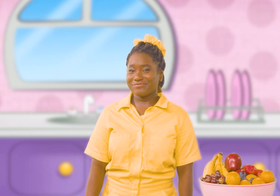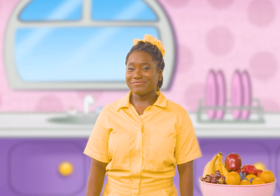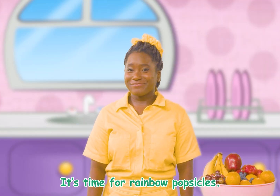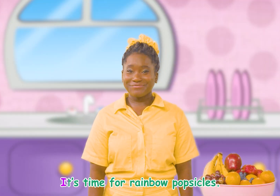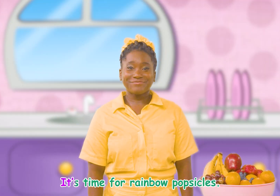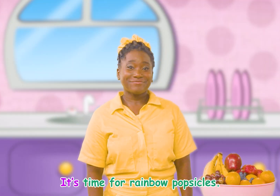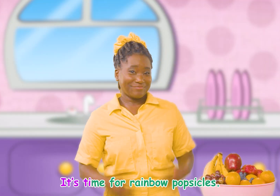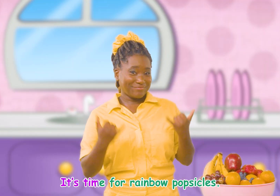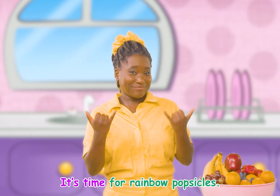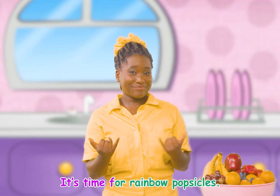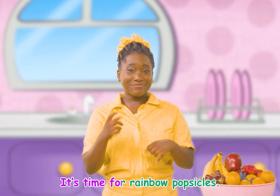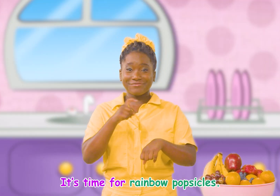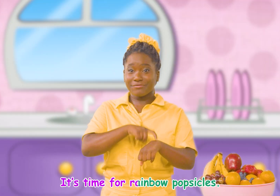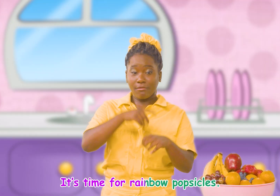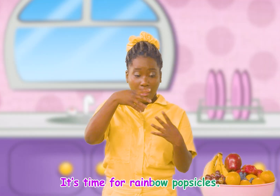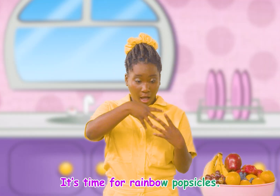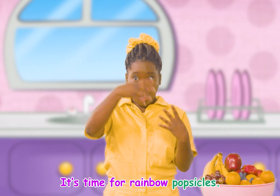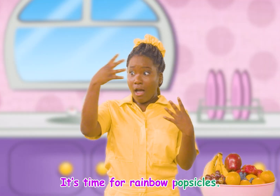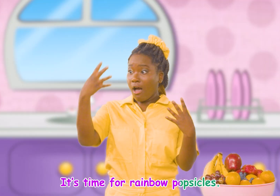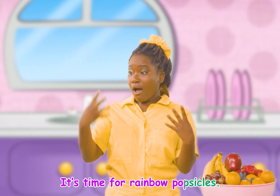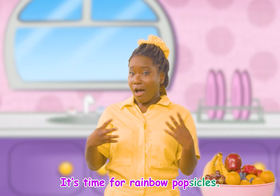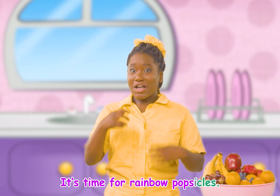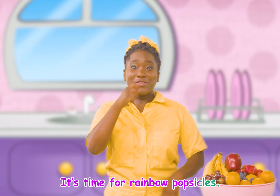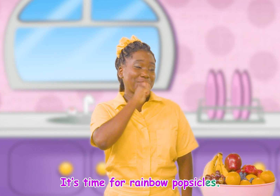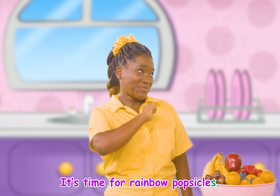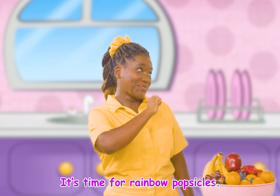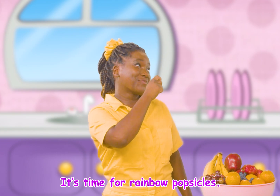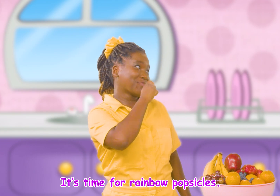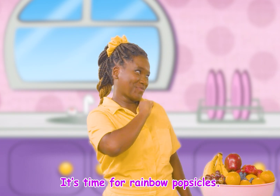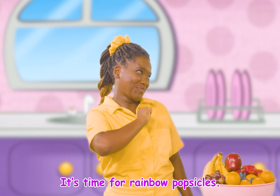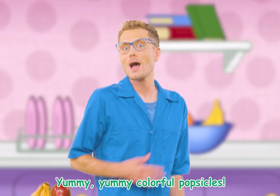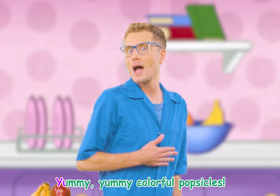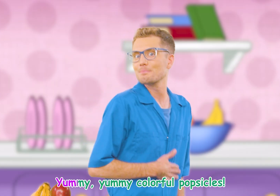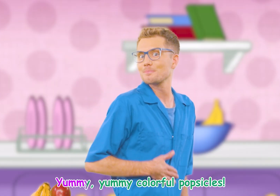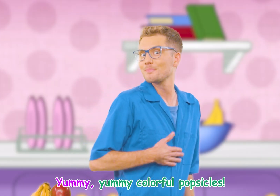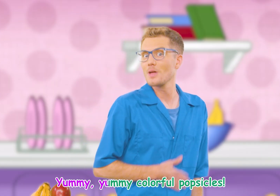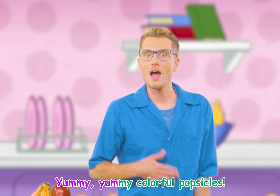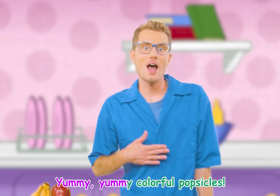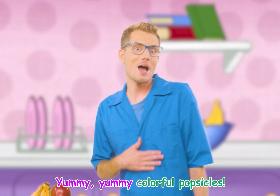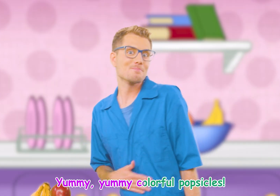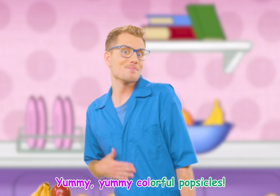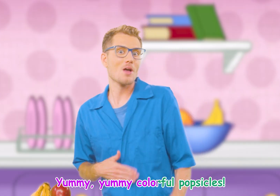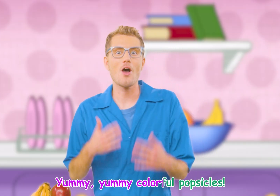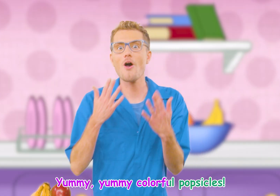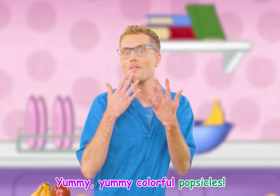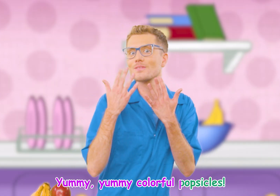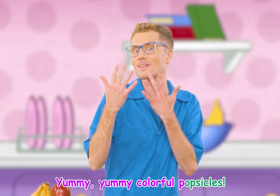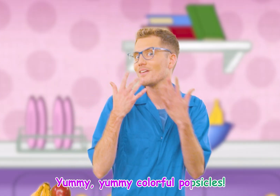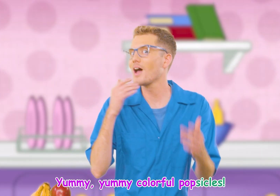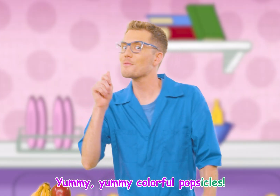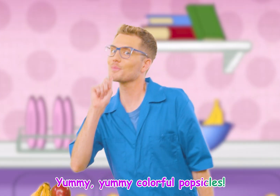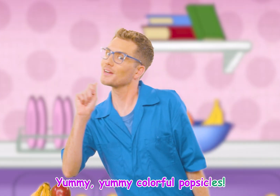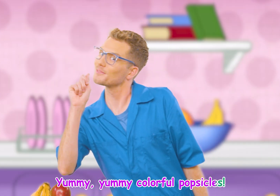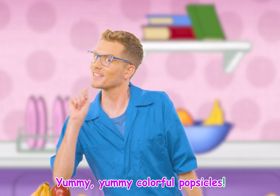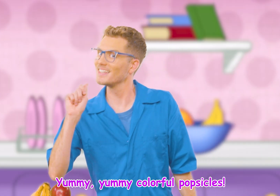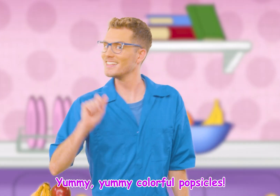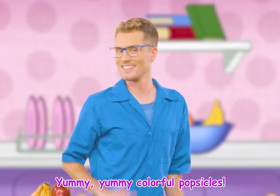It's time for rainbow popsicles, yummy, yummy, colorful popsicles.